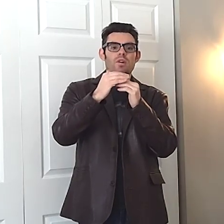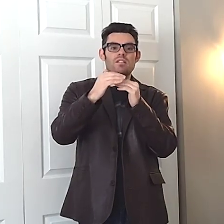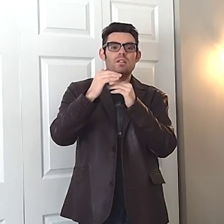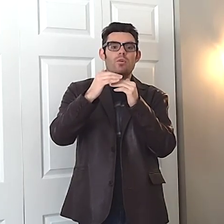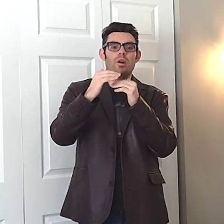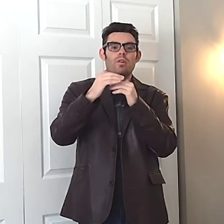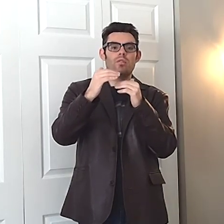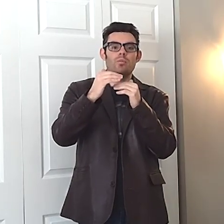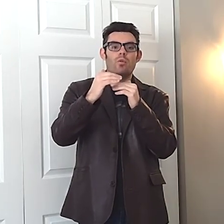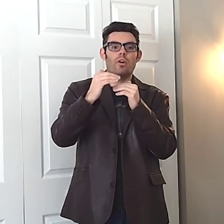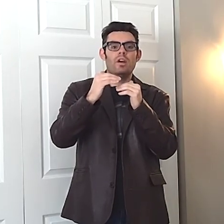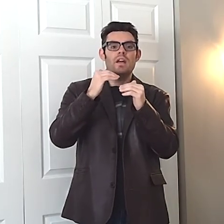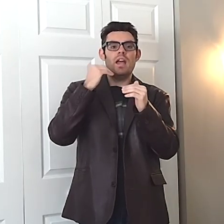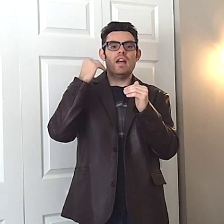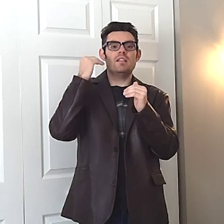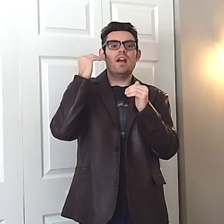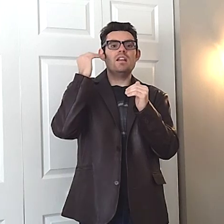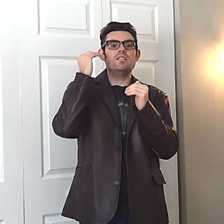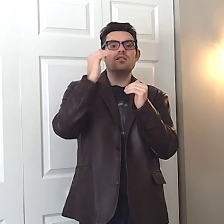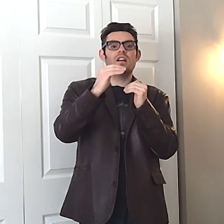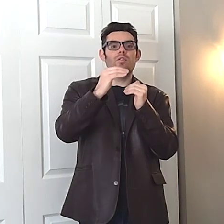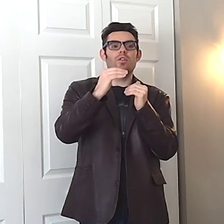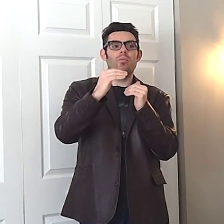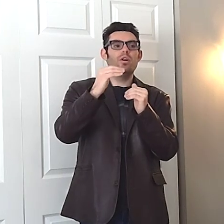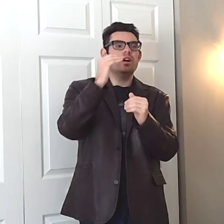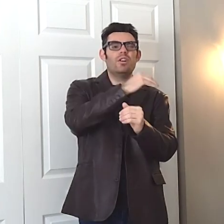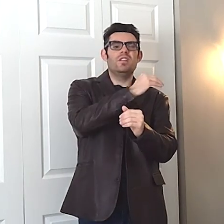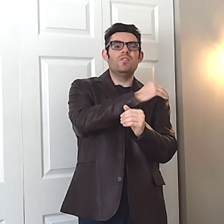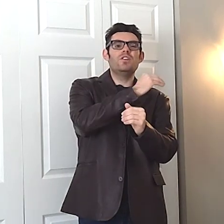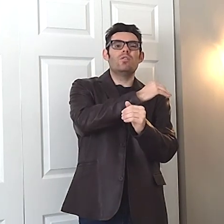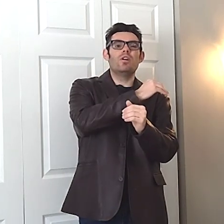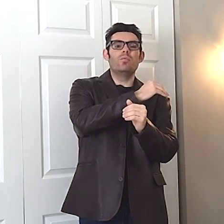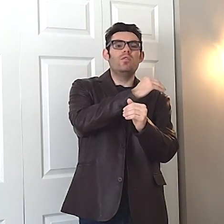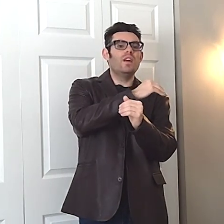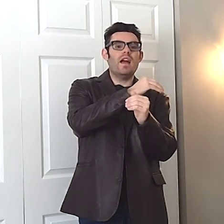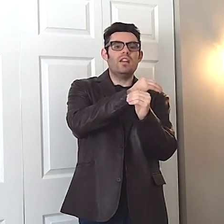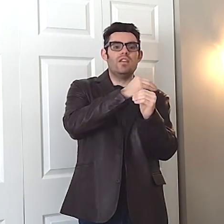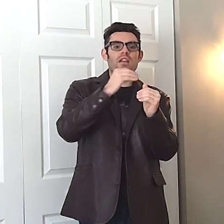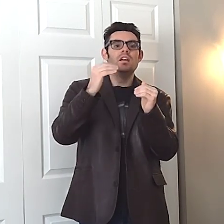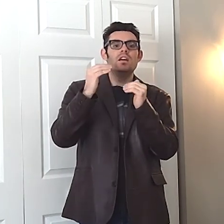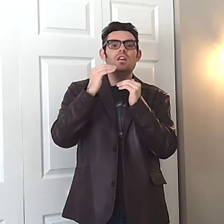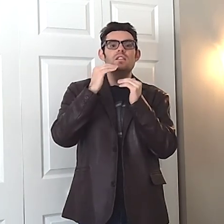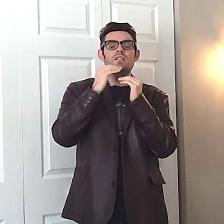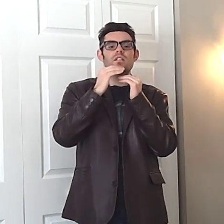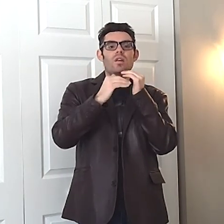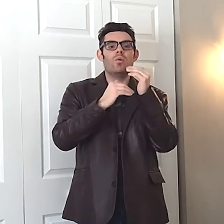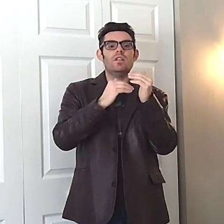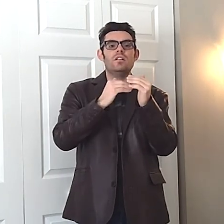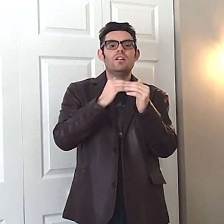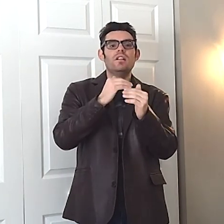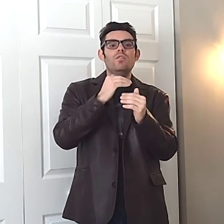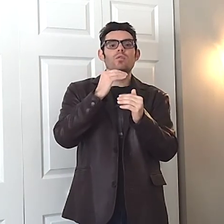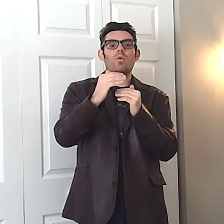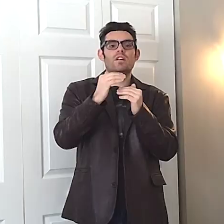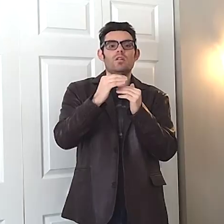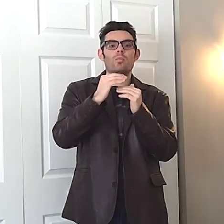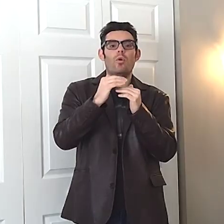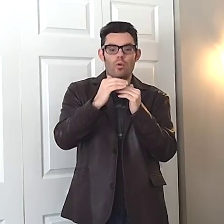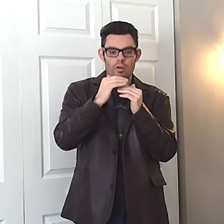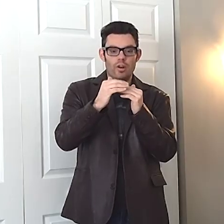to see more, I want to read more. And that is the sign of a good book, a good TV show, a good movie, anything, is they want to leave you wanting more,